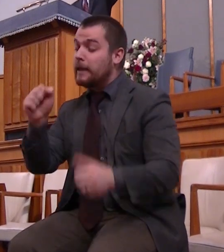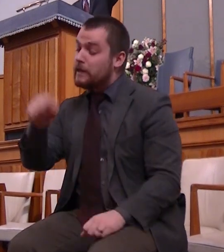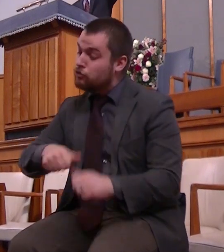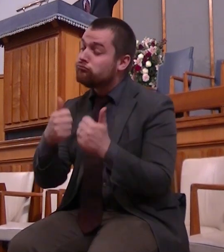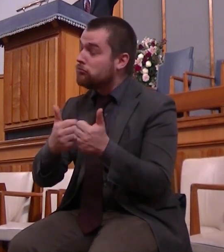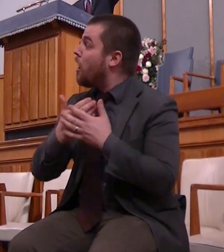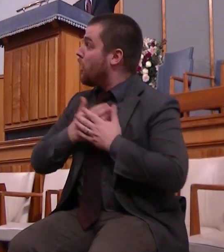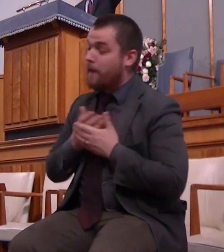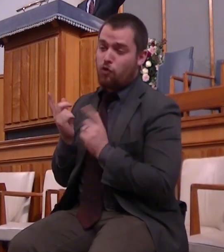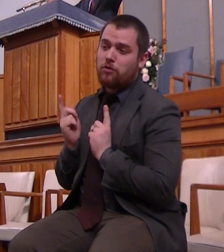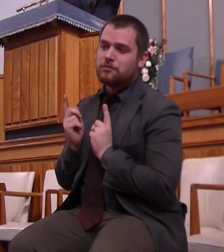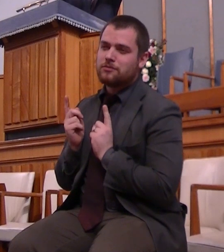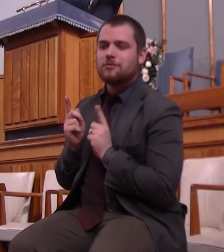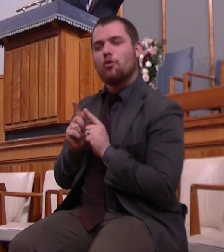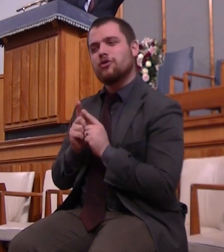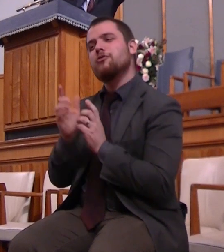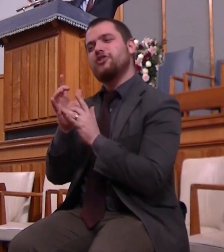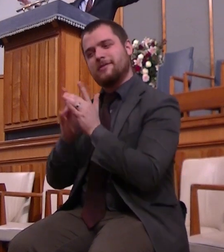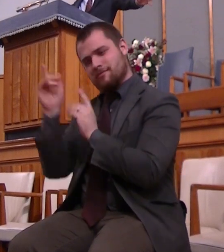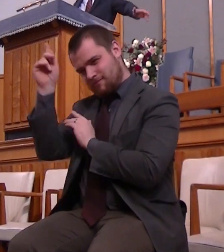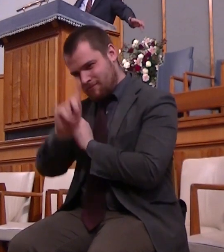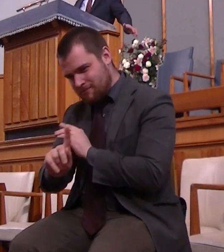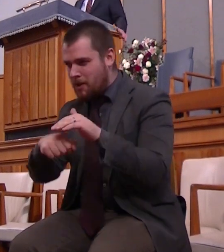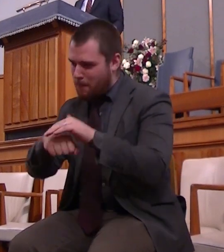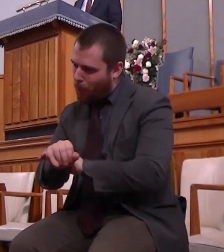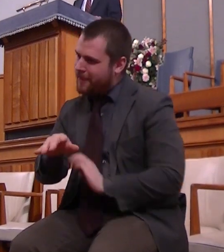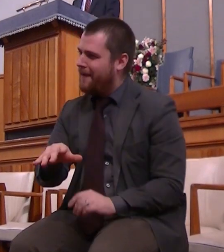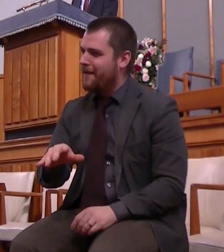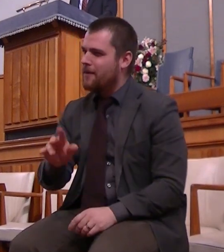through them came the Messiah. But as people as a whole,